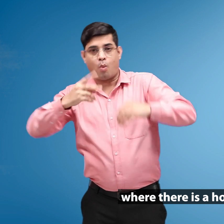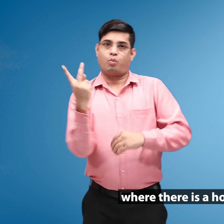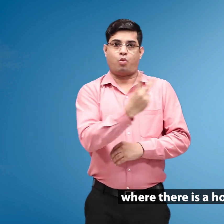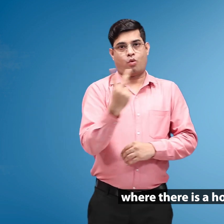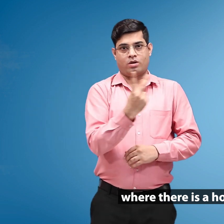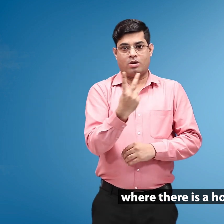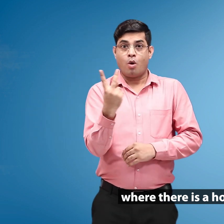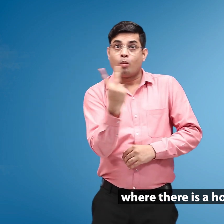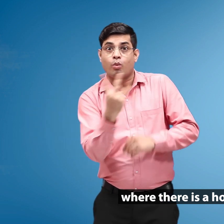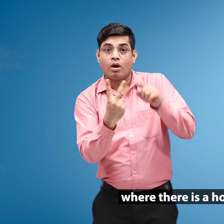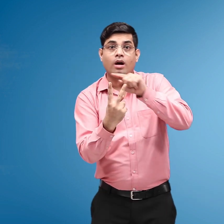rainfall.